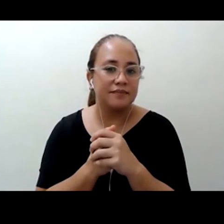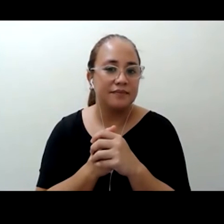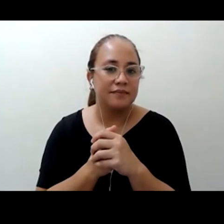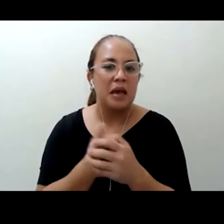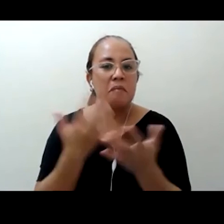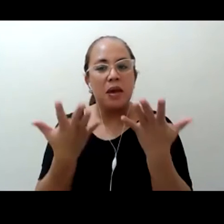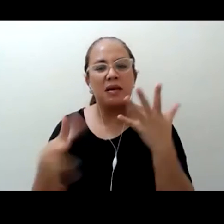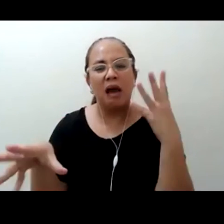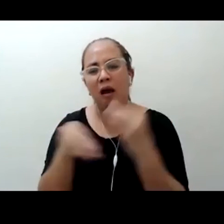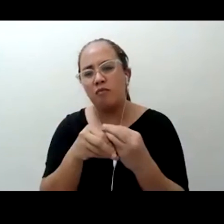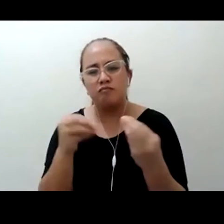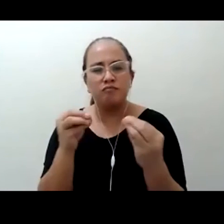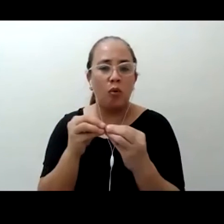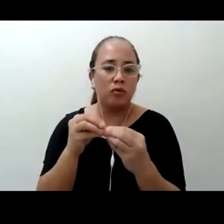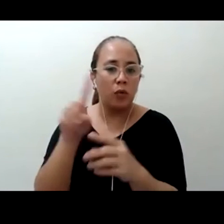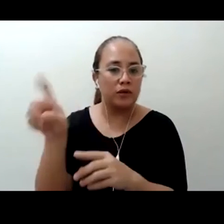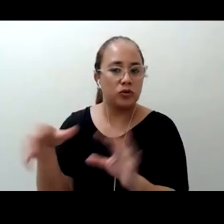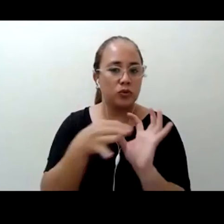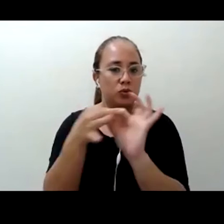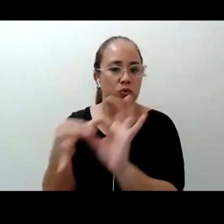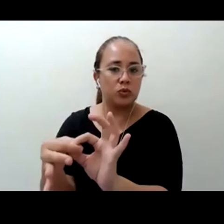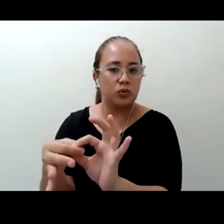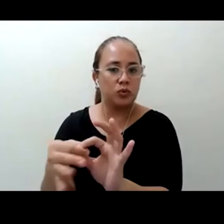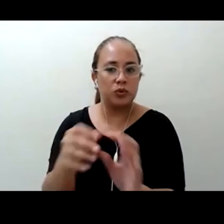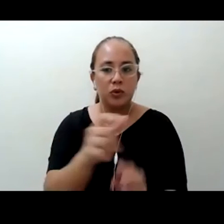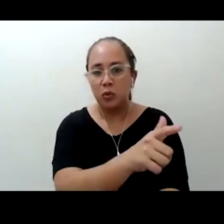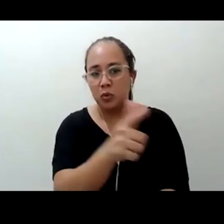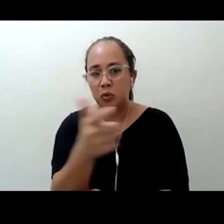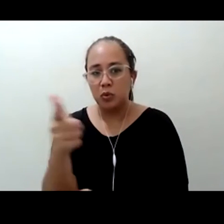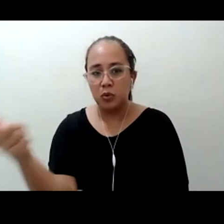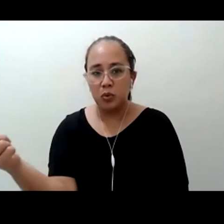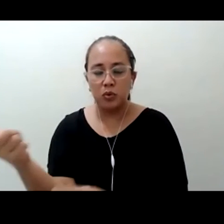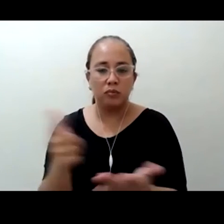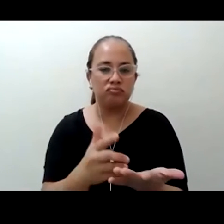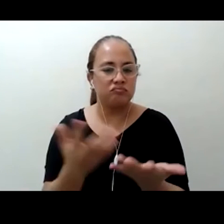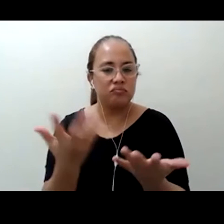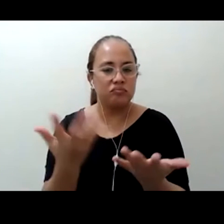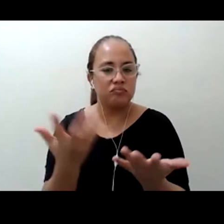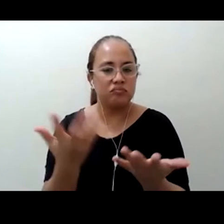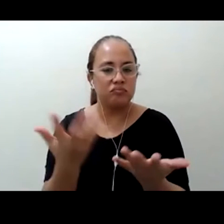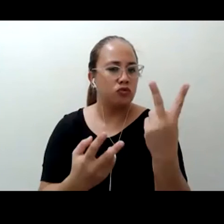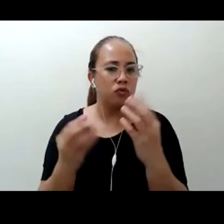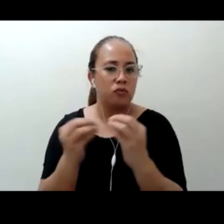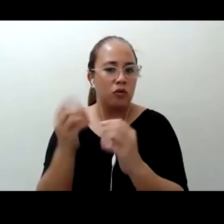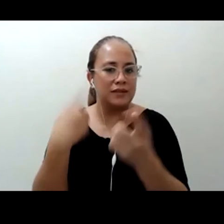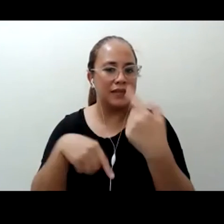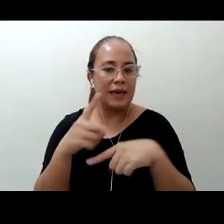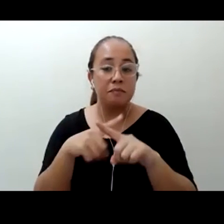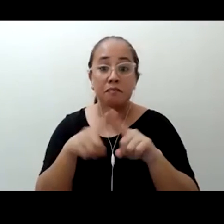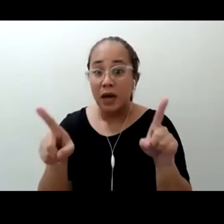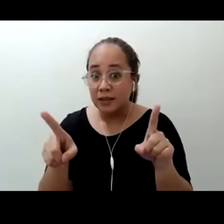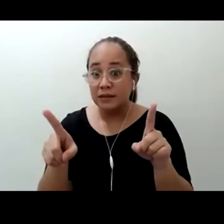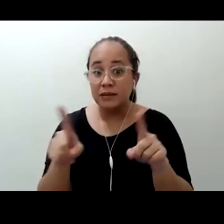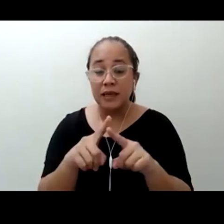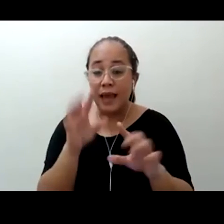couple of more questions related to the order of maybe two more signs. But basically,